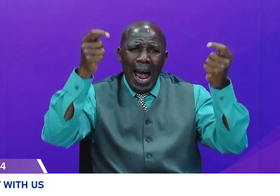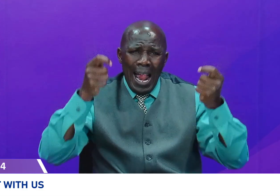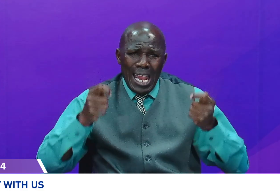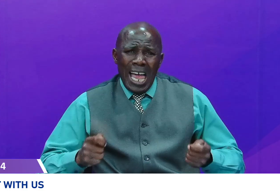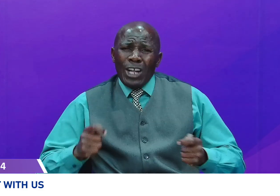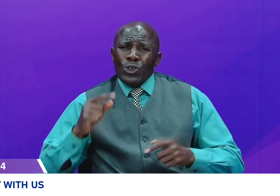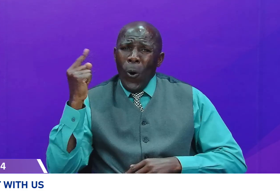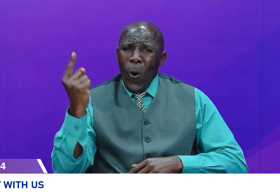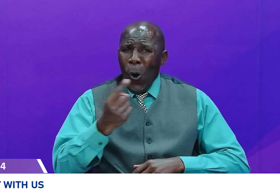in Karen, Nairobi,